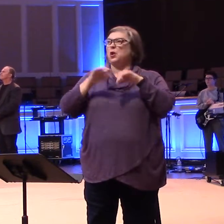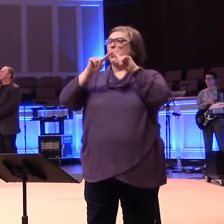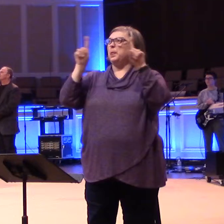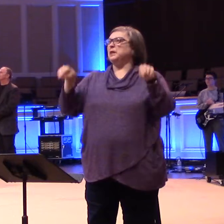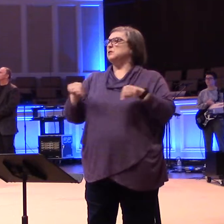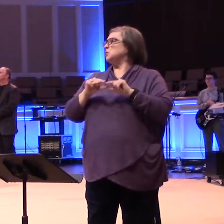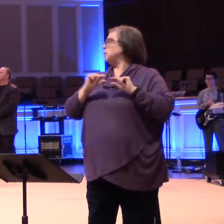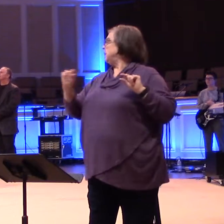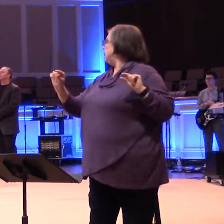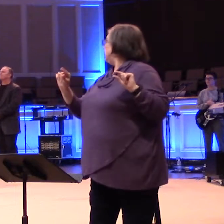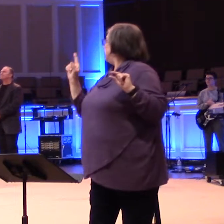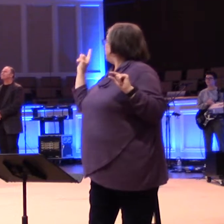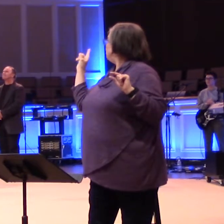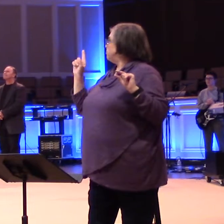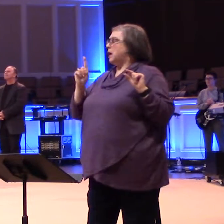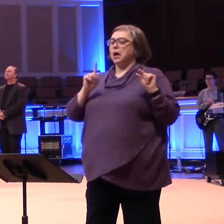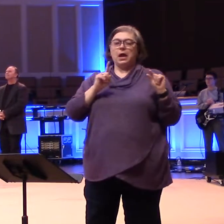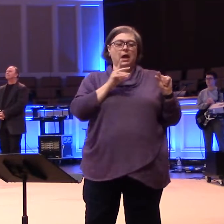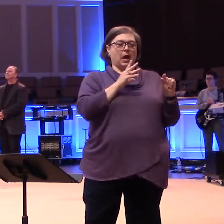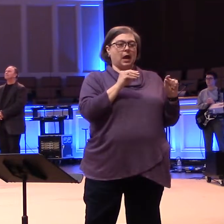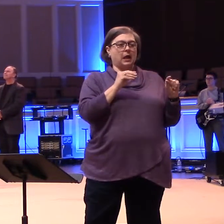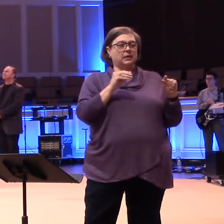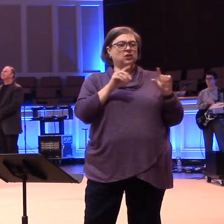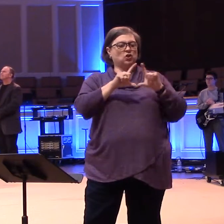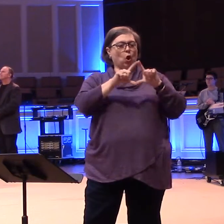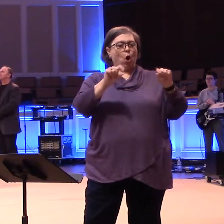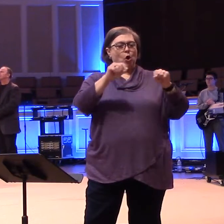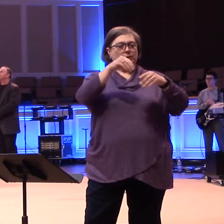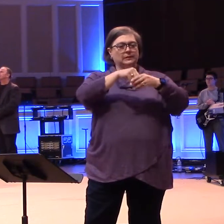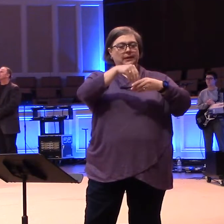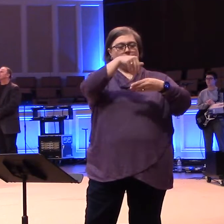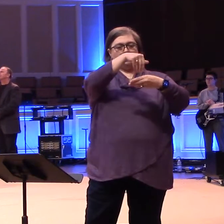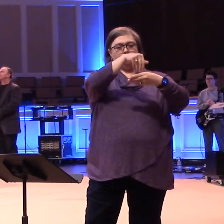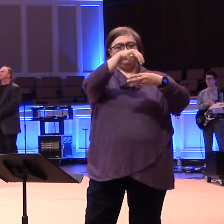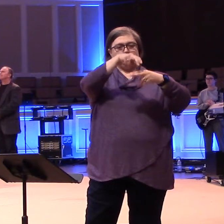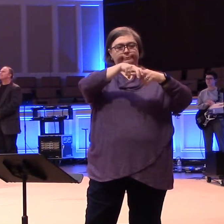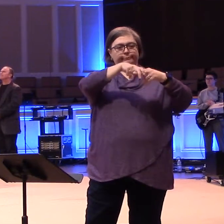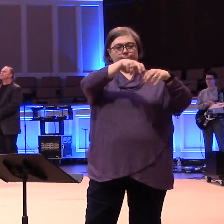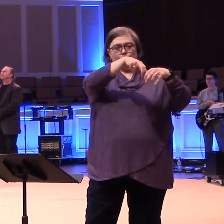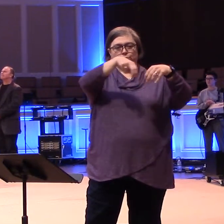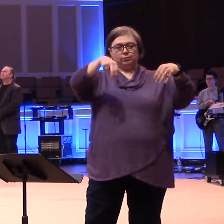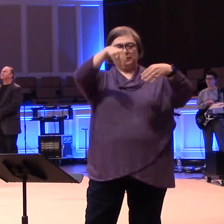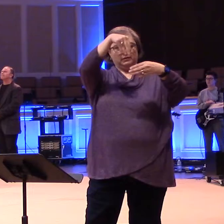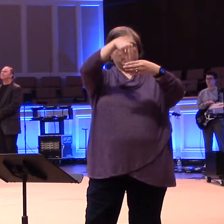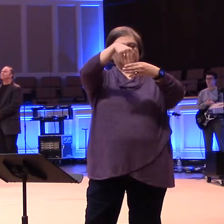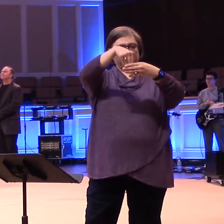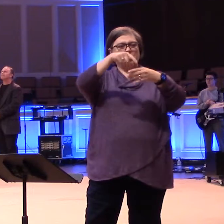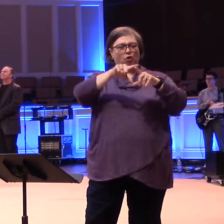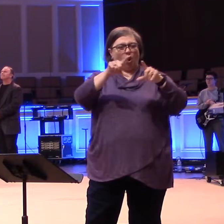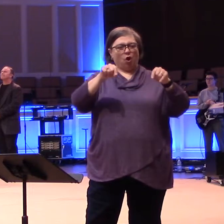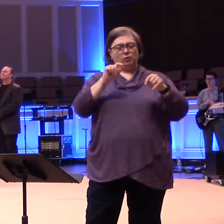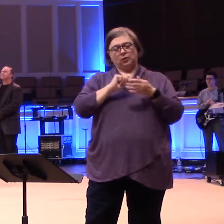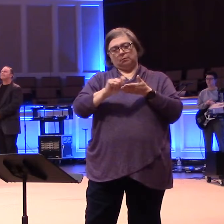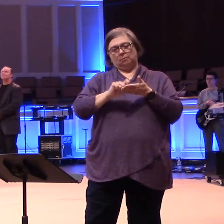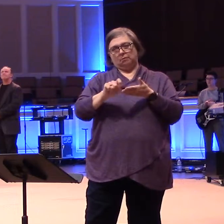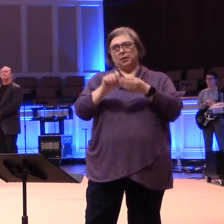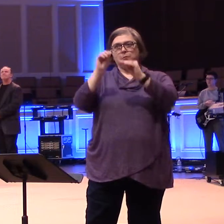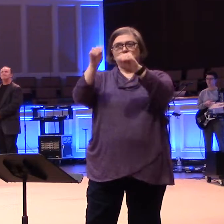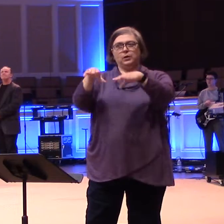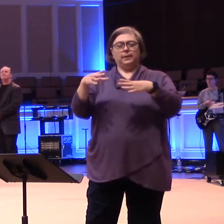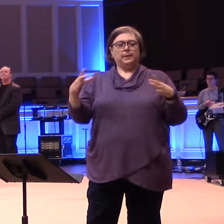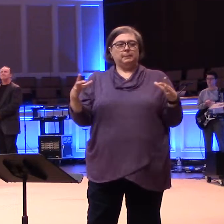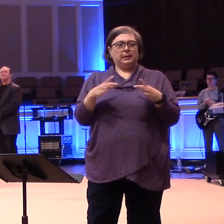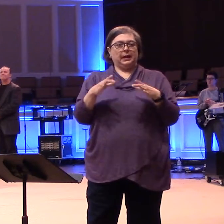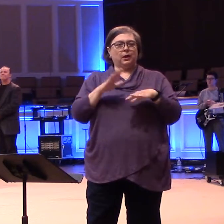connect cards in the pew that is in front of you that you can fill out for us and drop in the offering plate on the way out. So I'd like to ask Dr. Hankins to come on